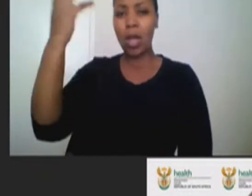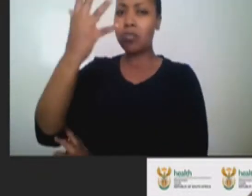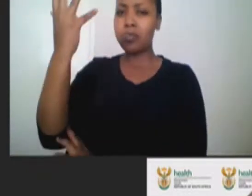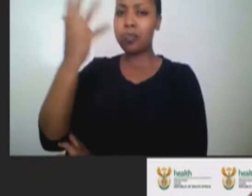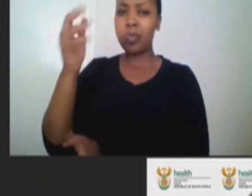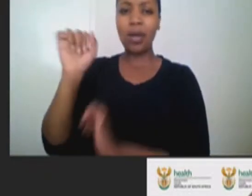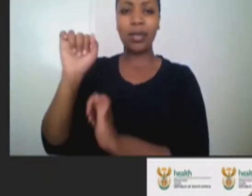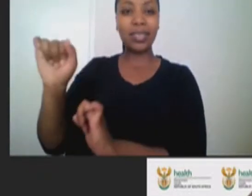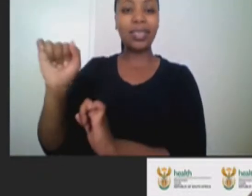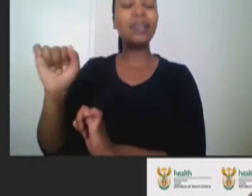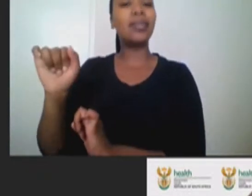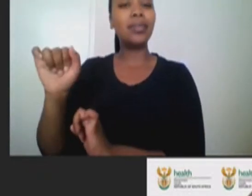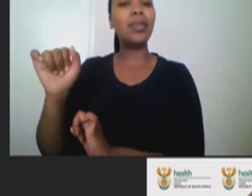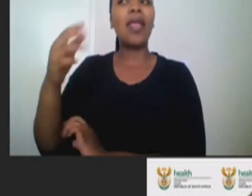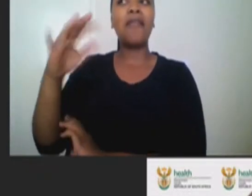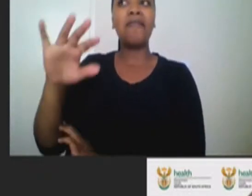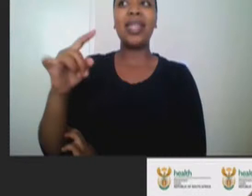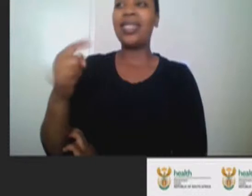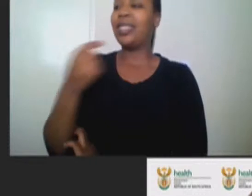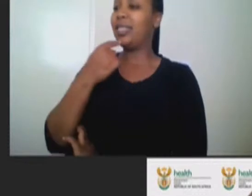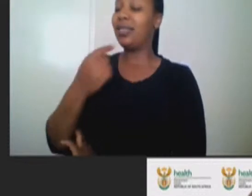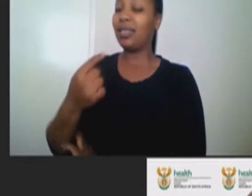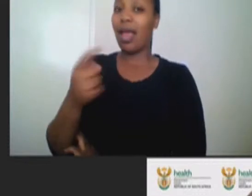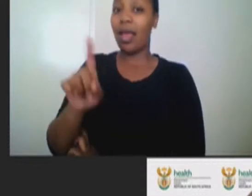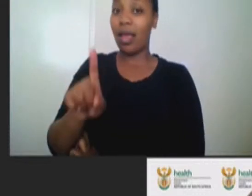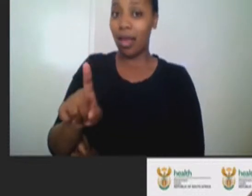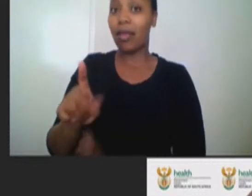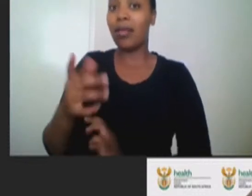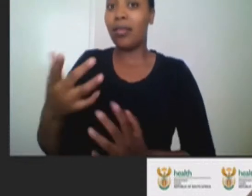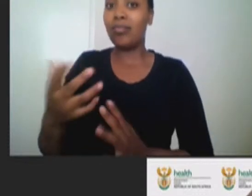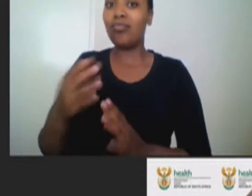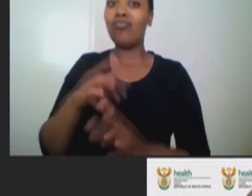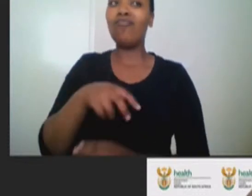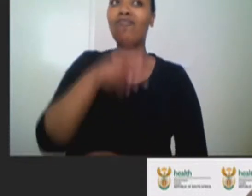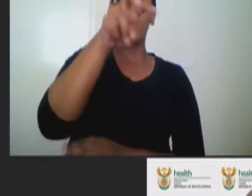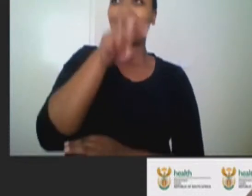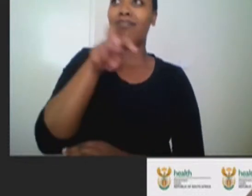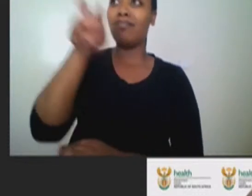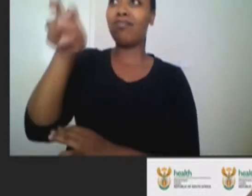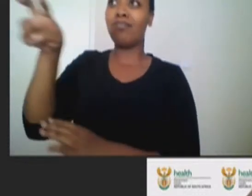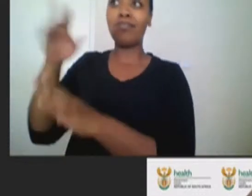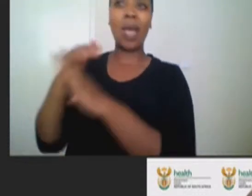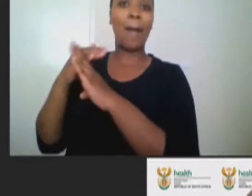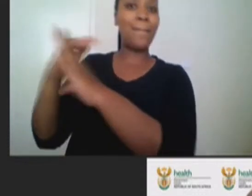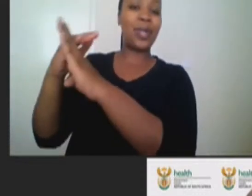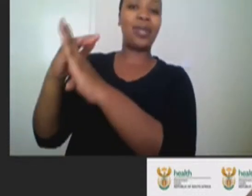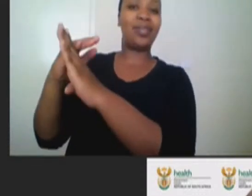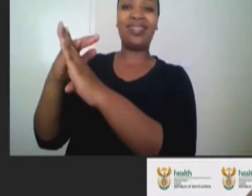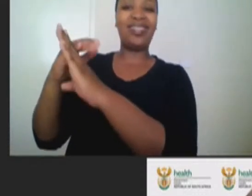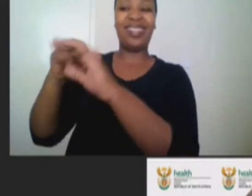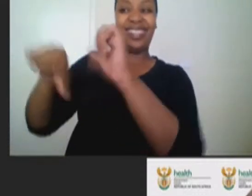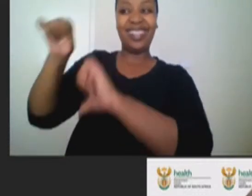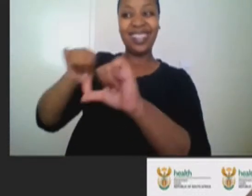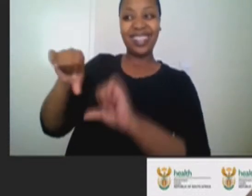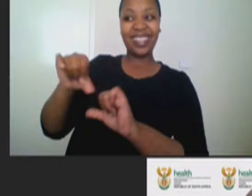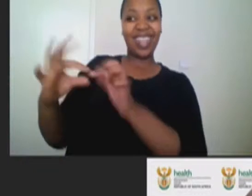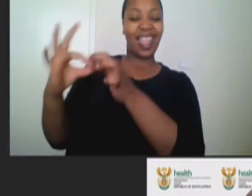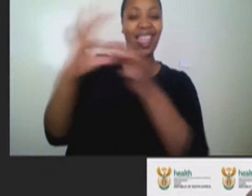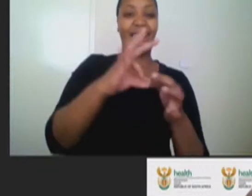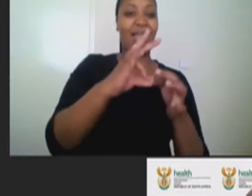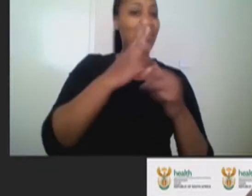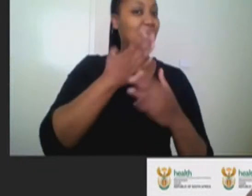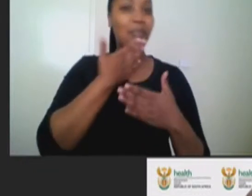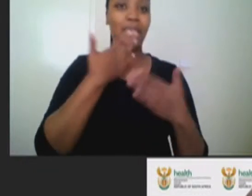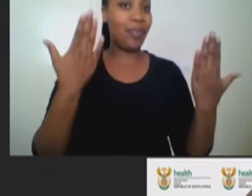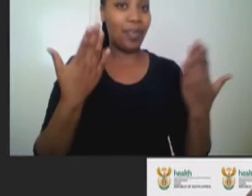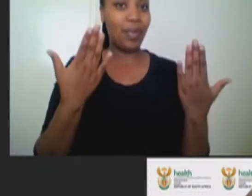The president went on to say this travel ban or prohibition is not justified scientifically. Now, the president